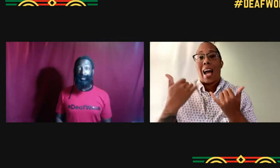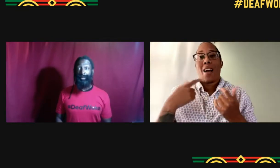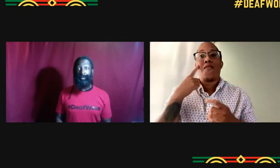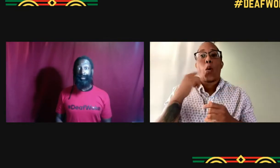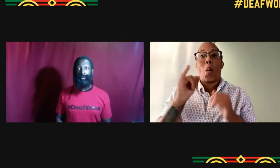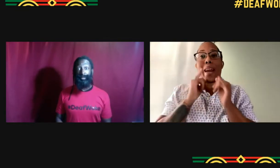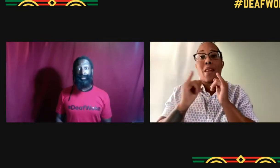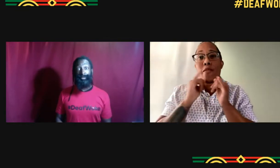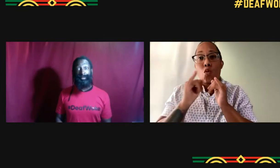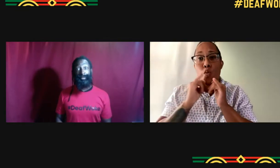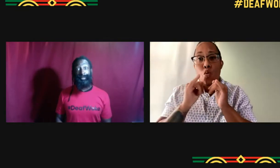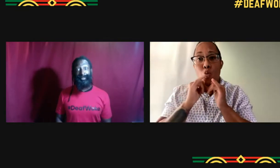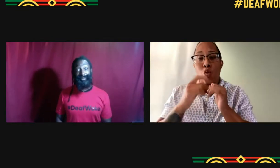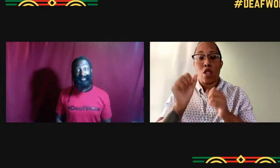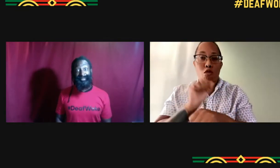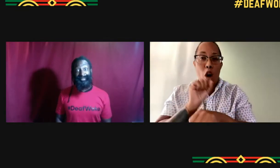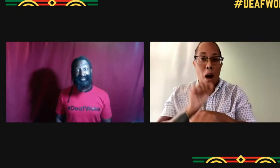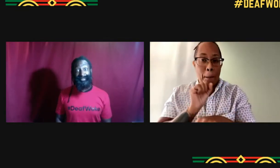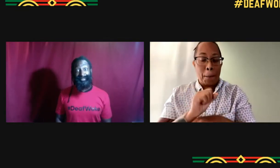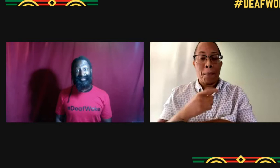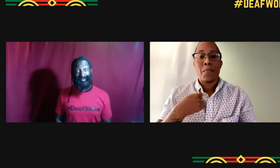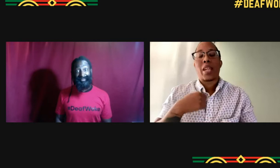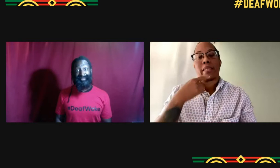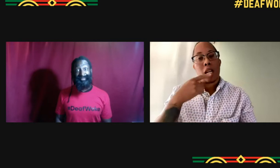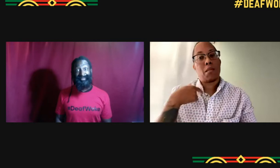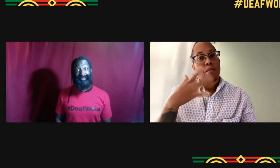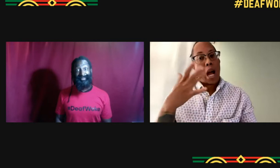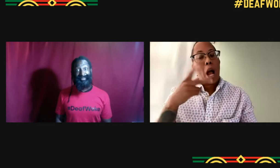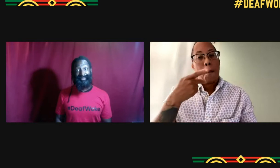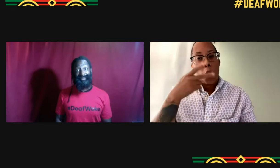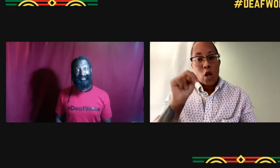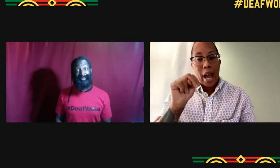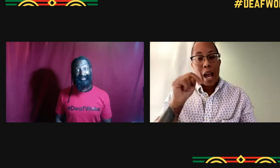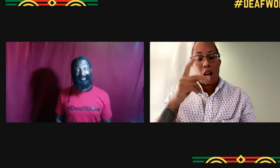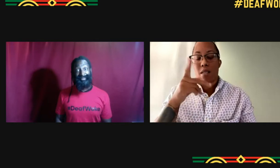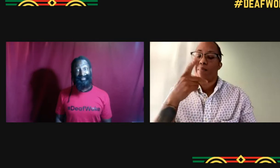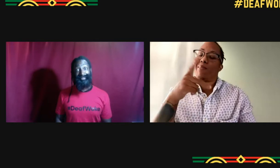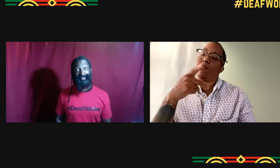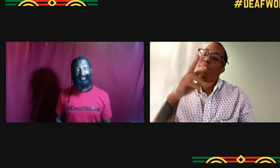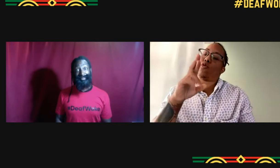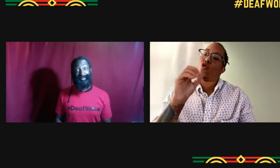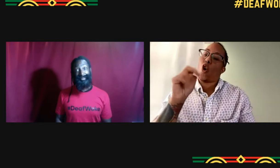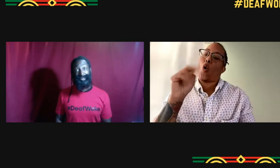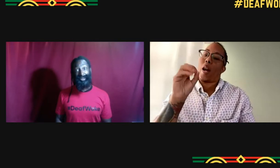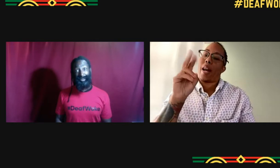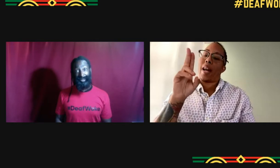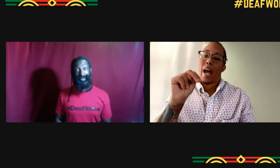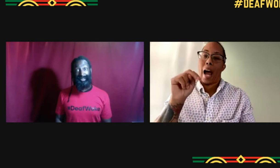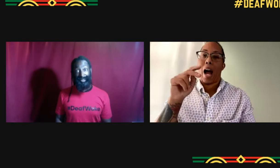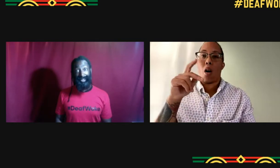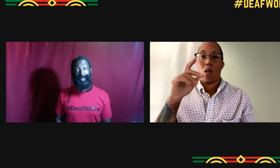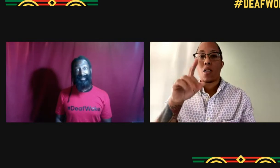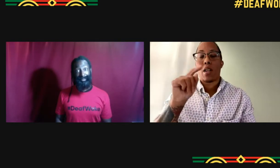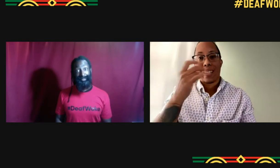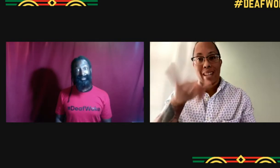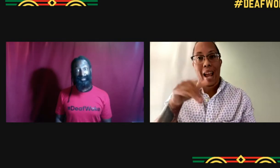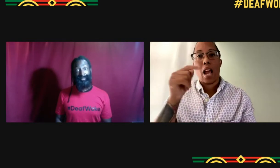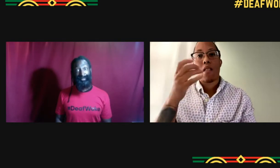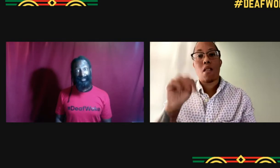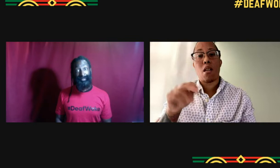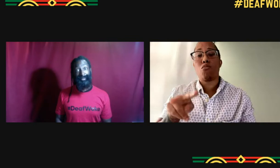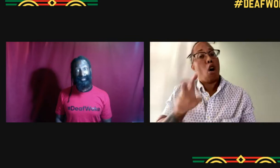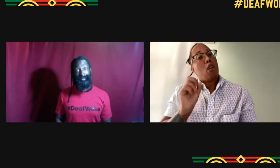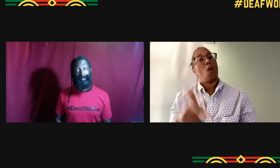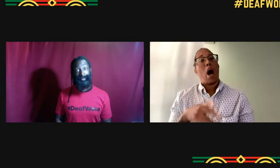another. For example, today I had a job interview and I said my pronouns, excuse